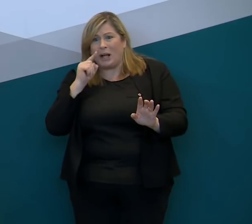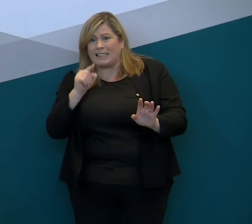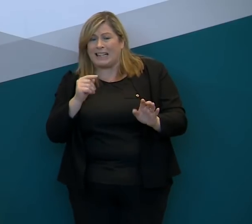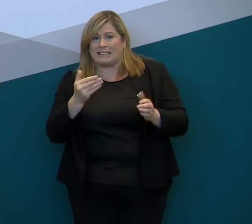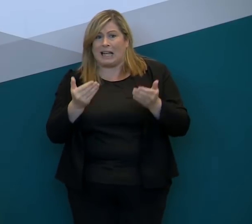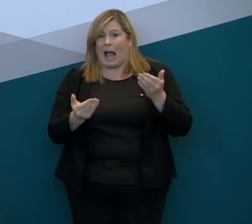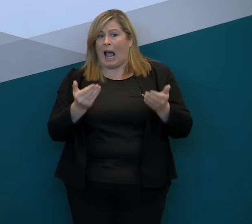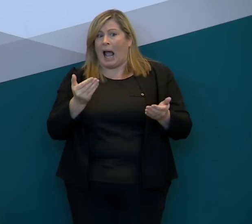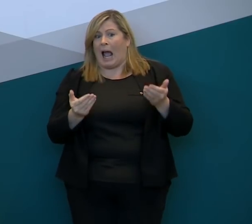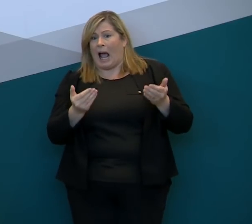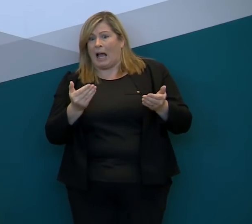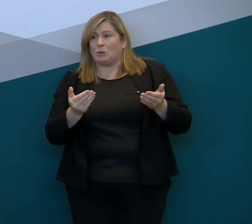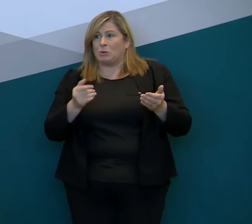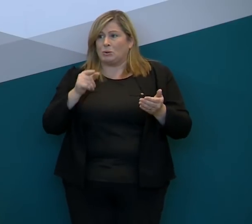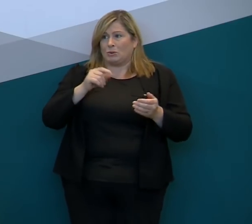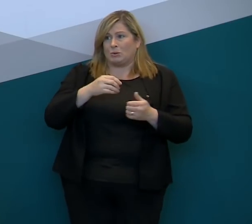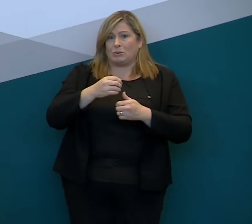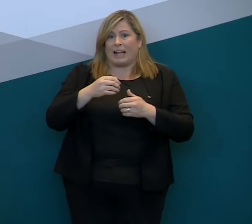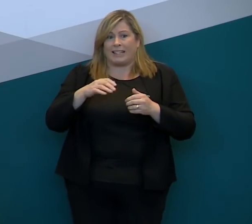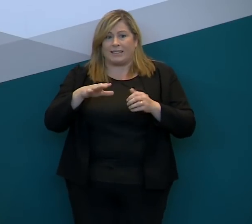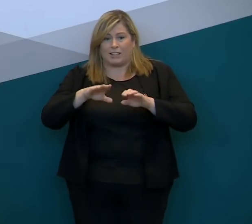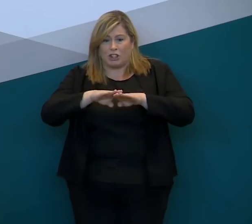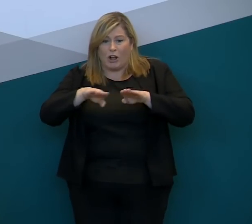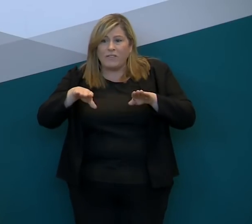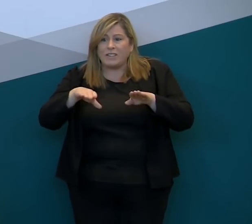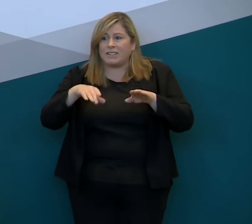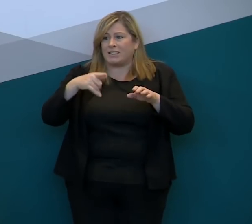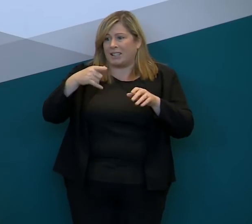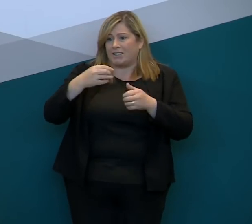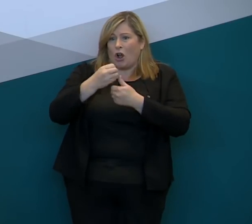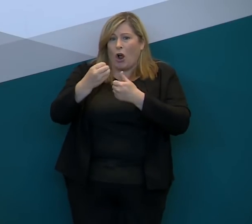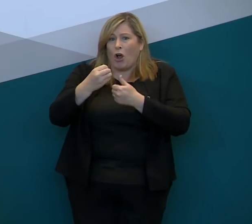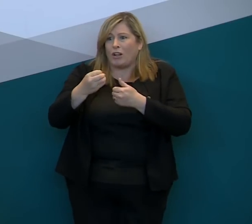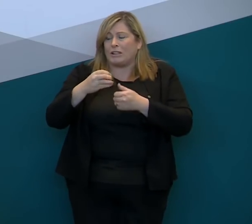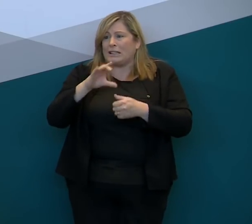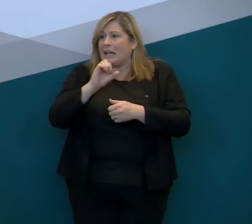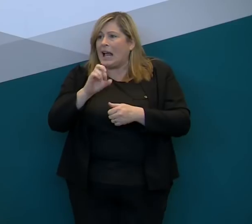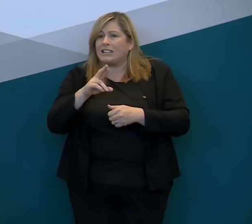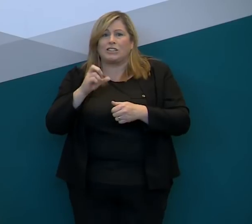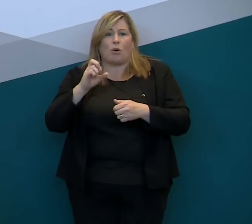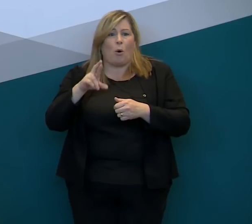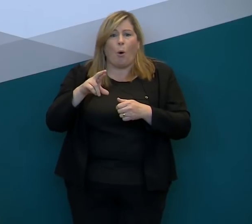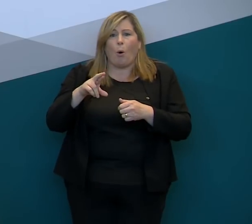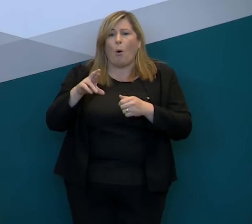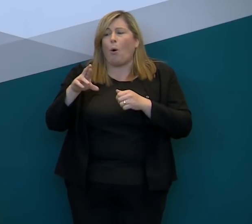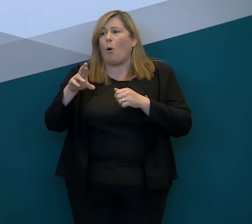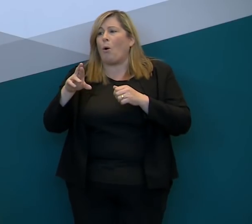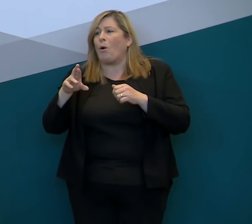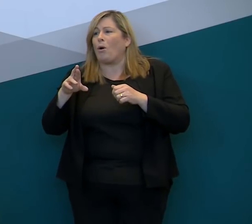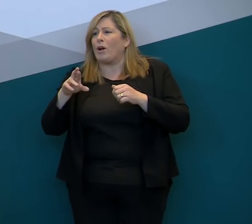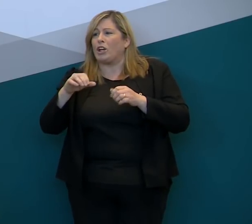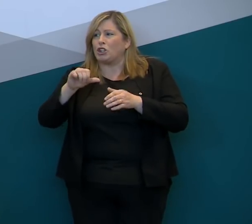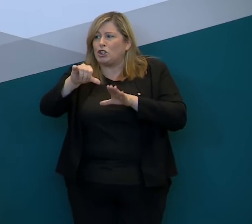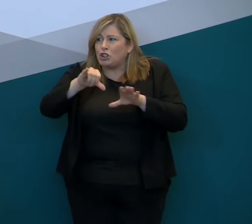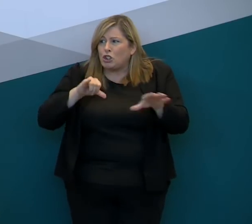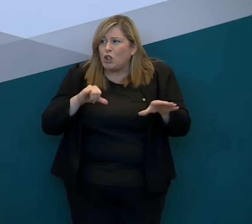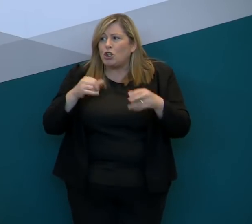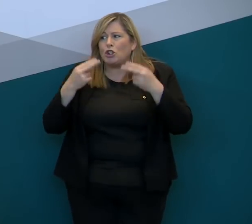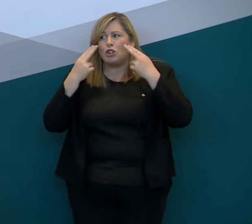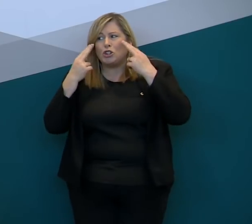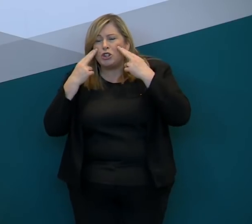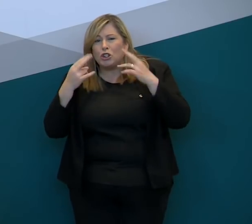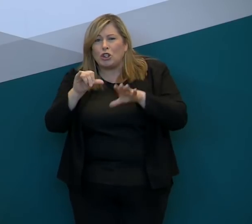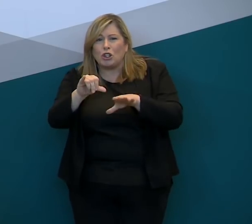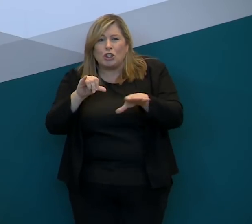other services, including cancer, time-related surgery and elective surgery, we have to give great consideration as to how we